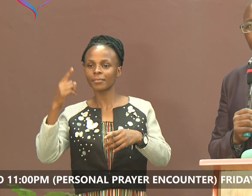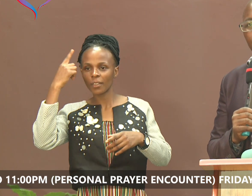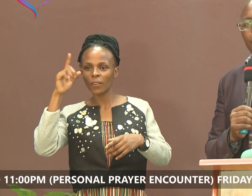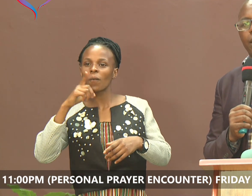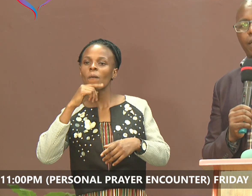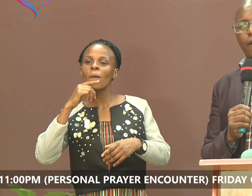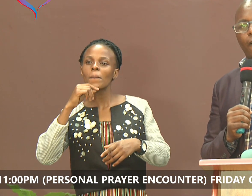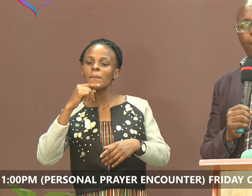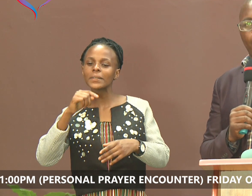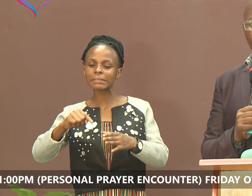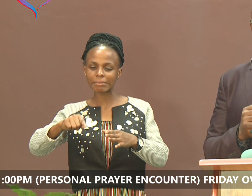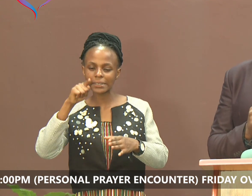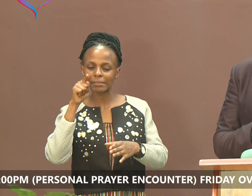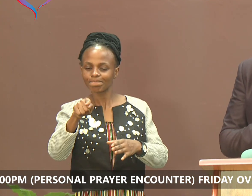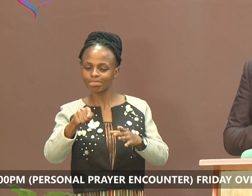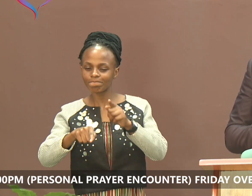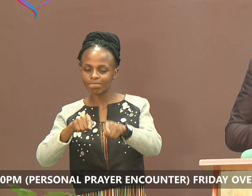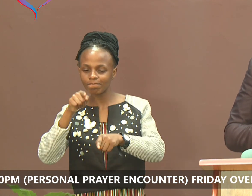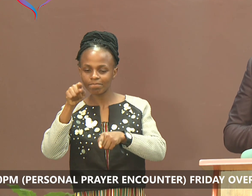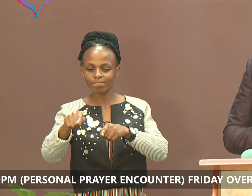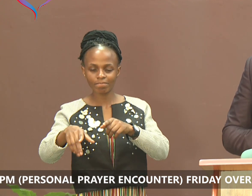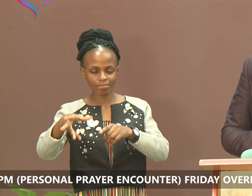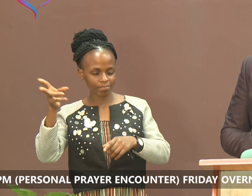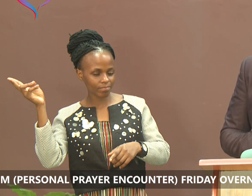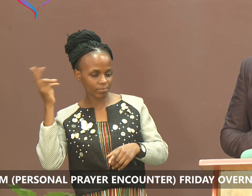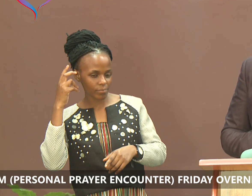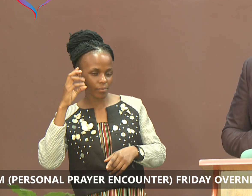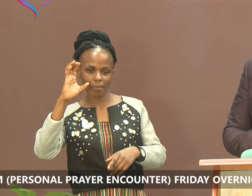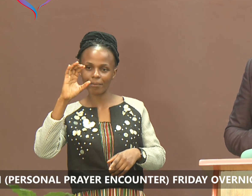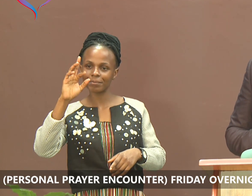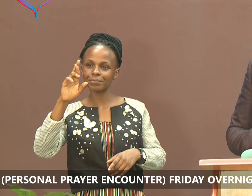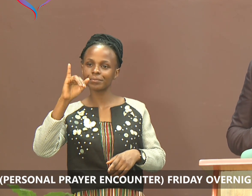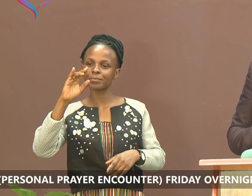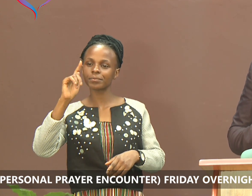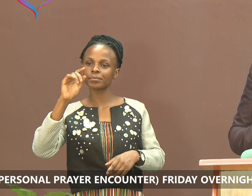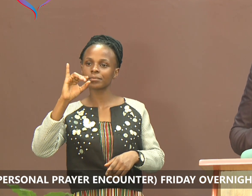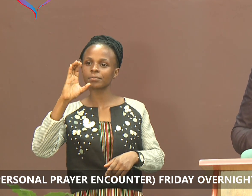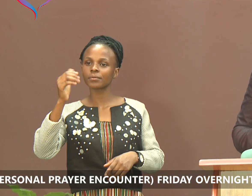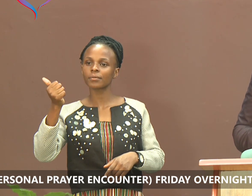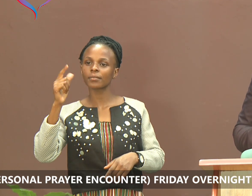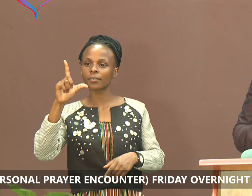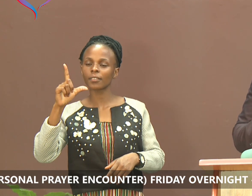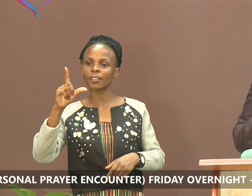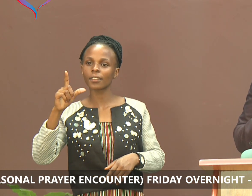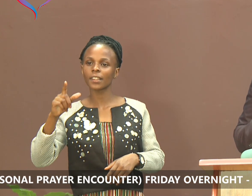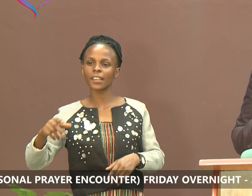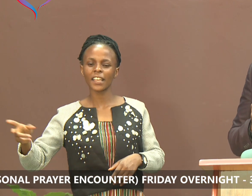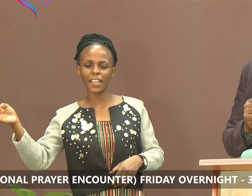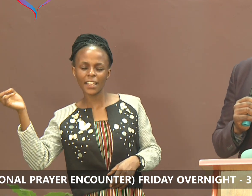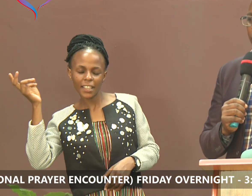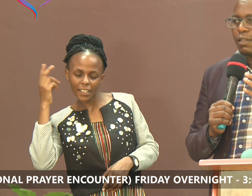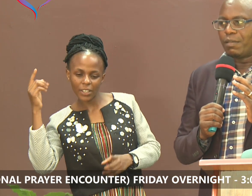critical listening. Denyene ndala y'abasajja. Critical listening is listening to evaluate and